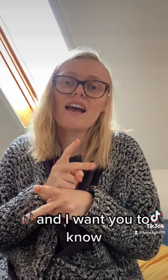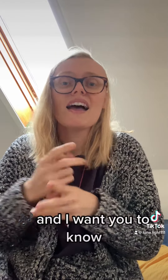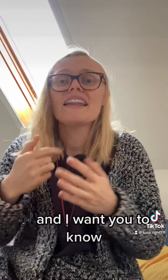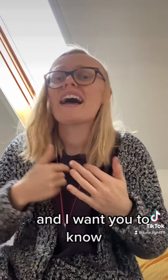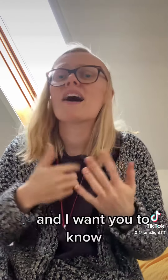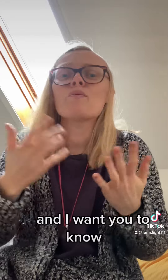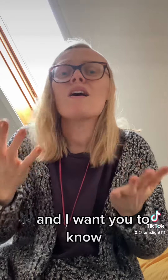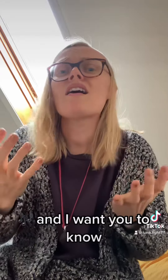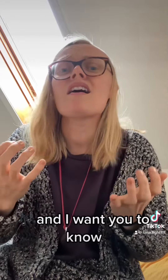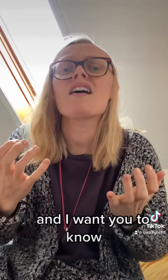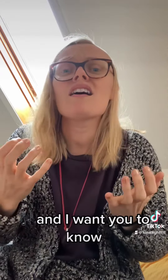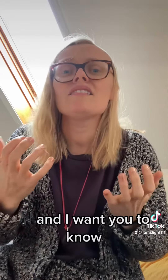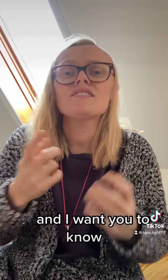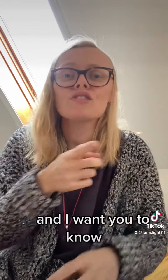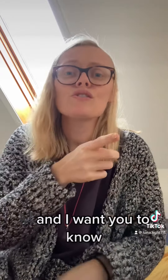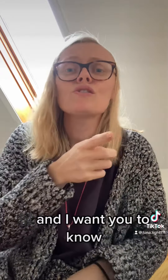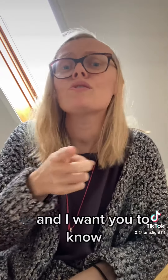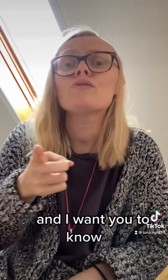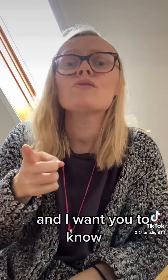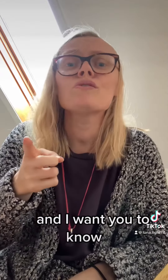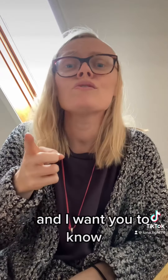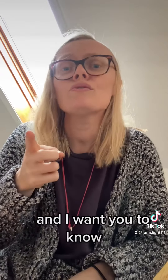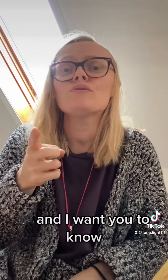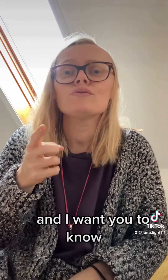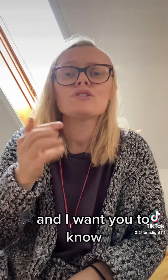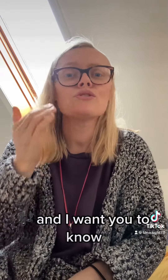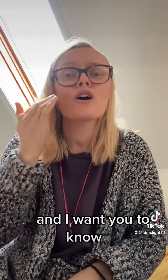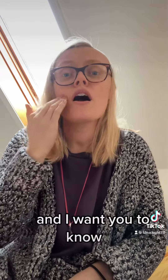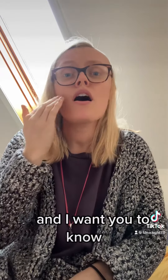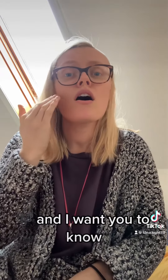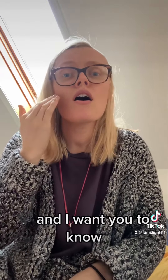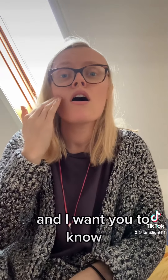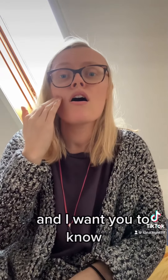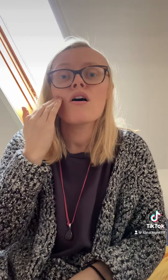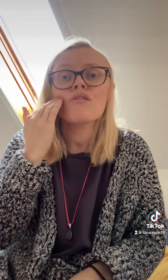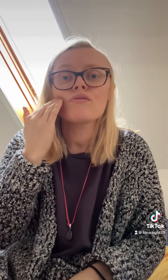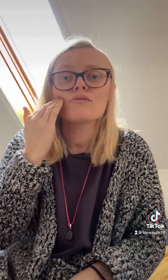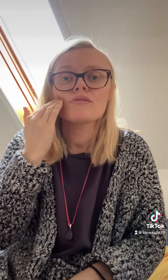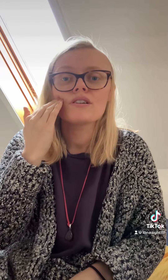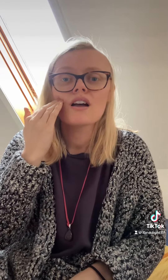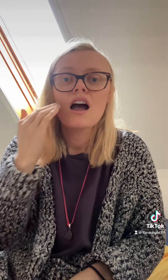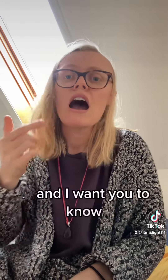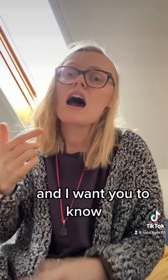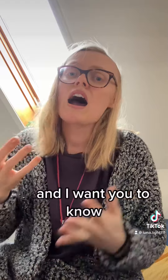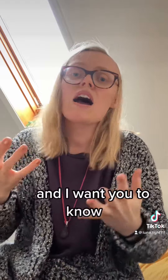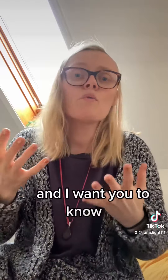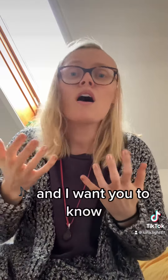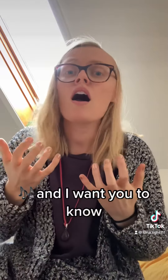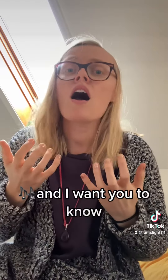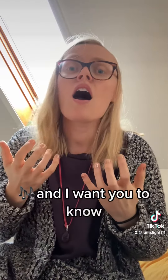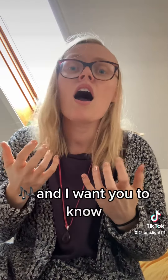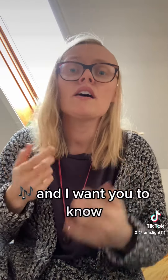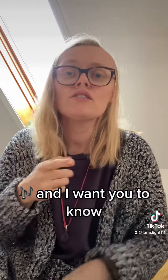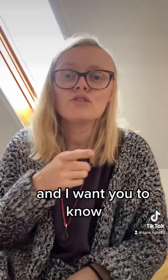And I want you to know, I want